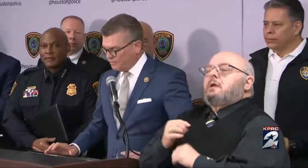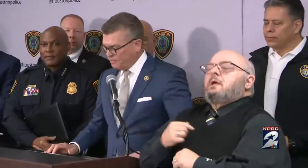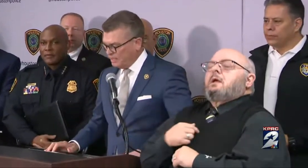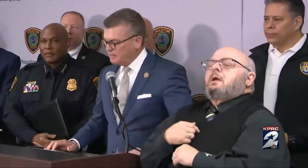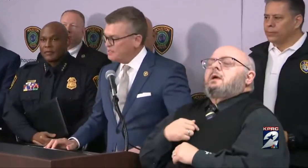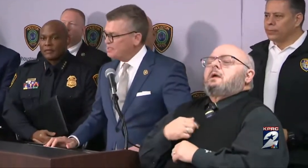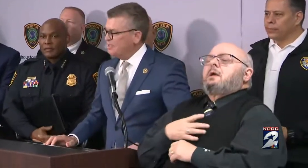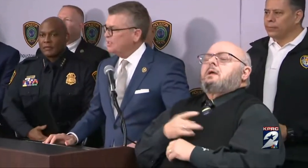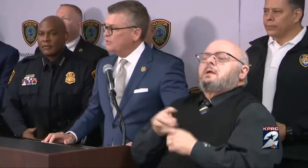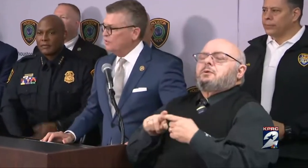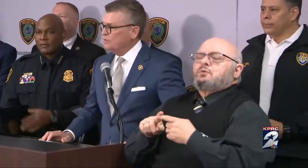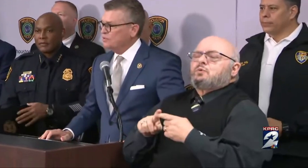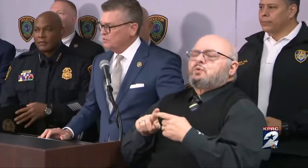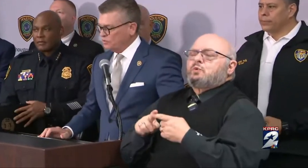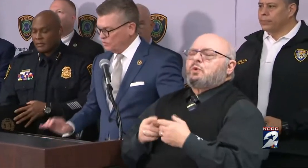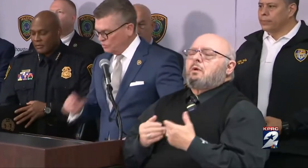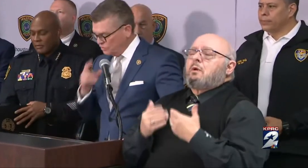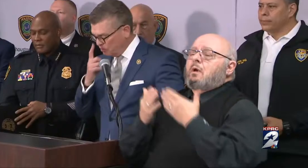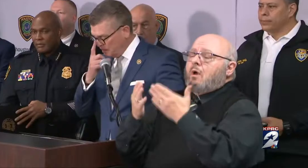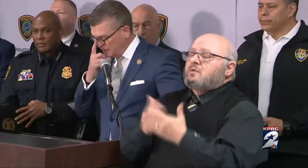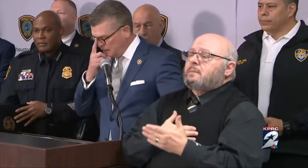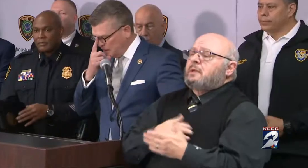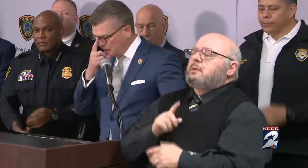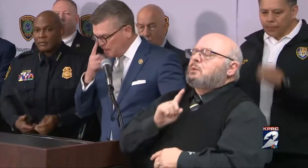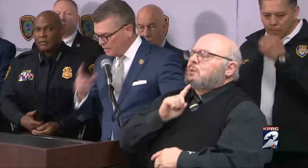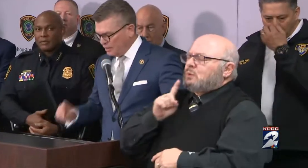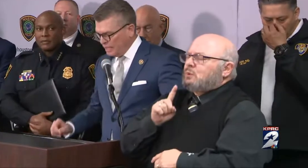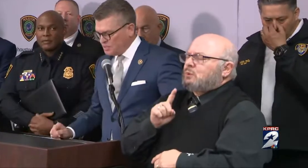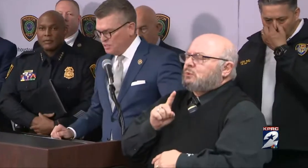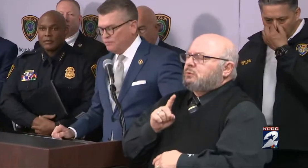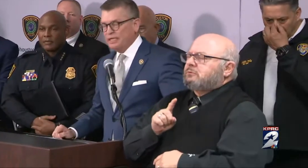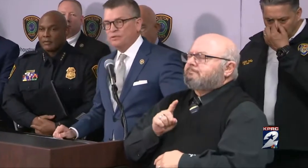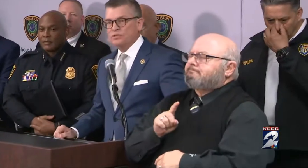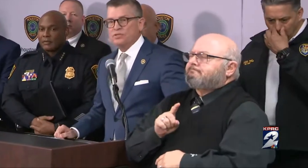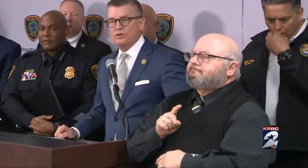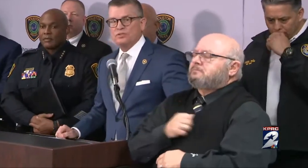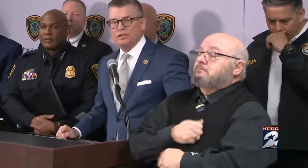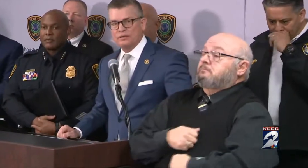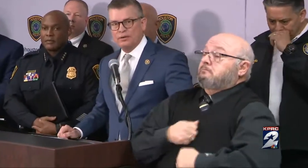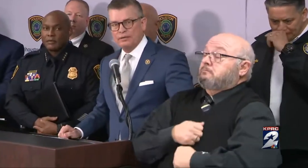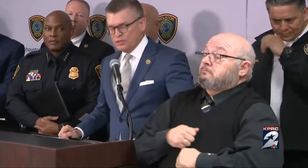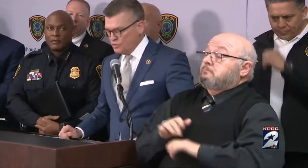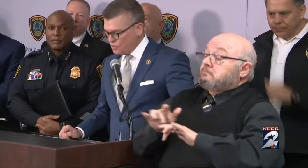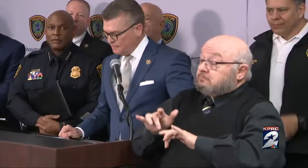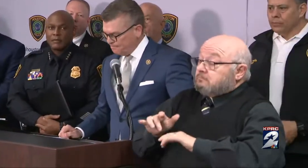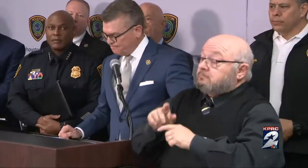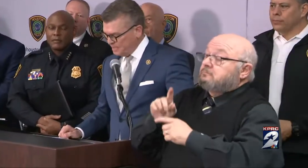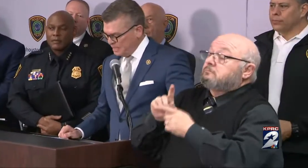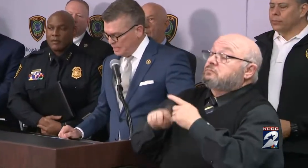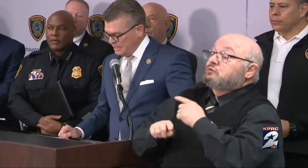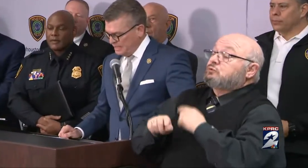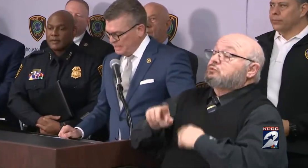like to offer my sincere condolences to the congregation of Lakewood Church and to Greater